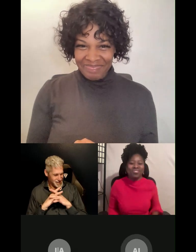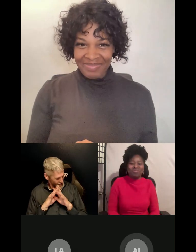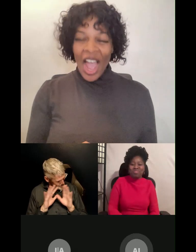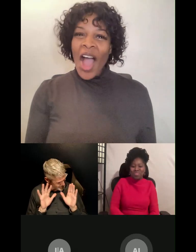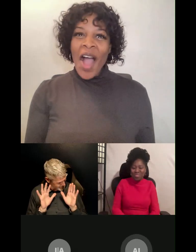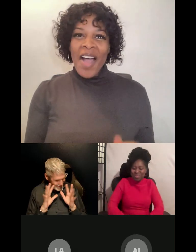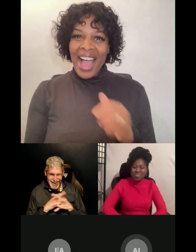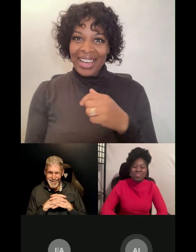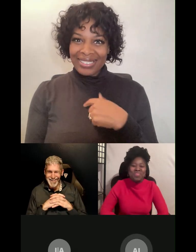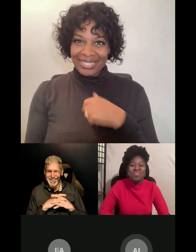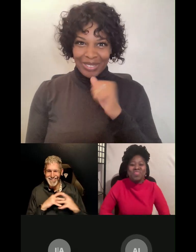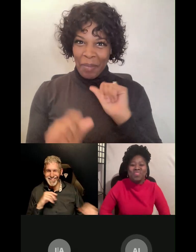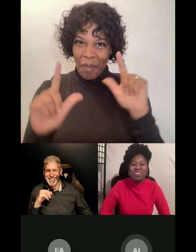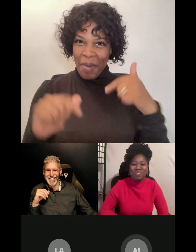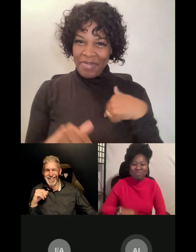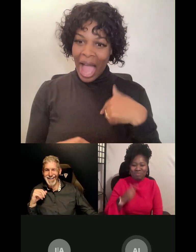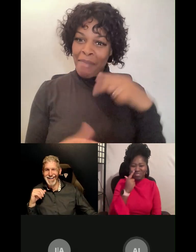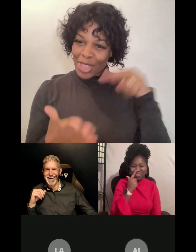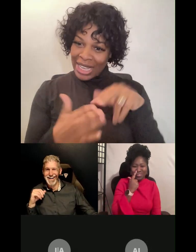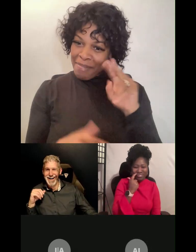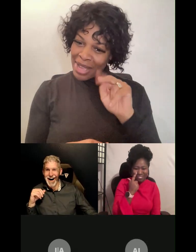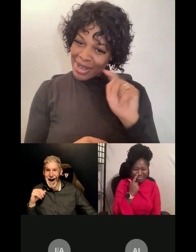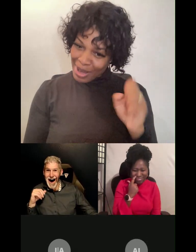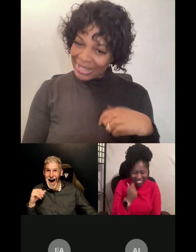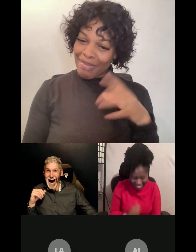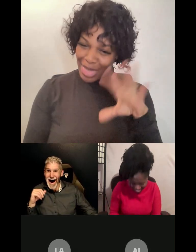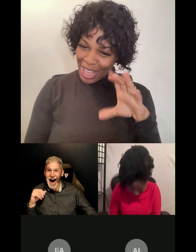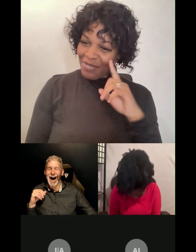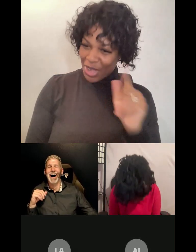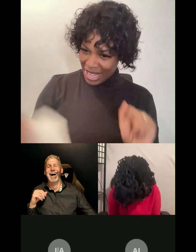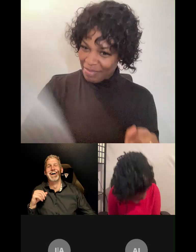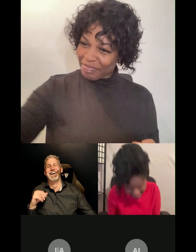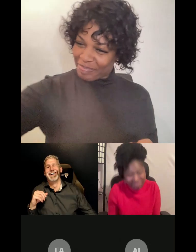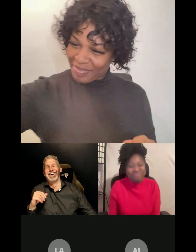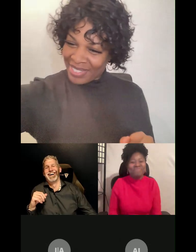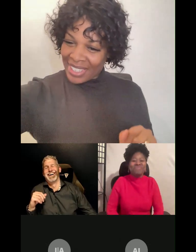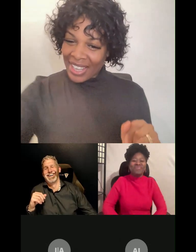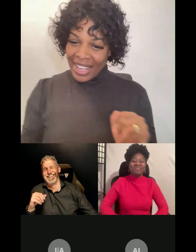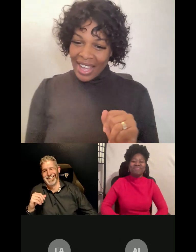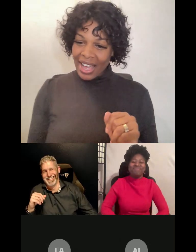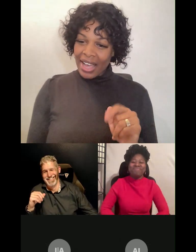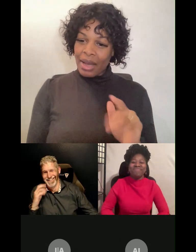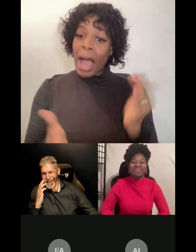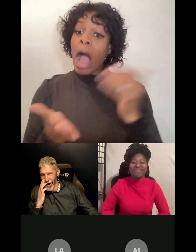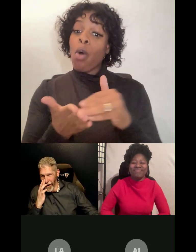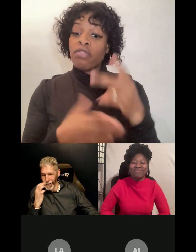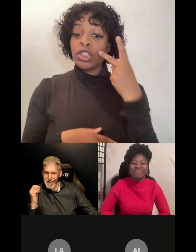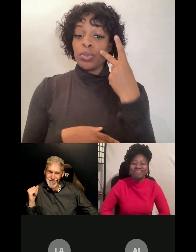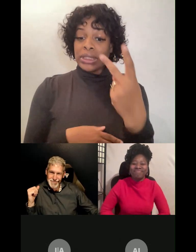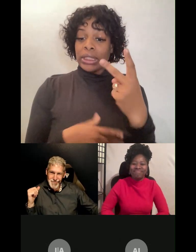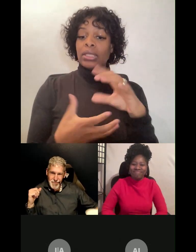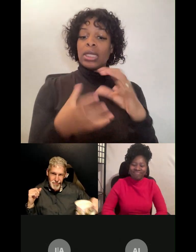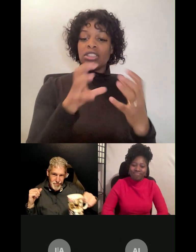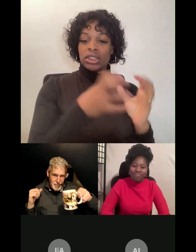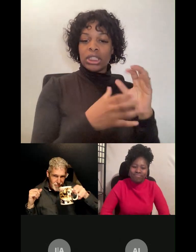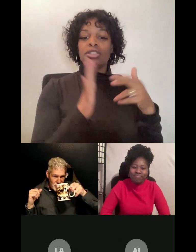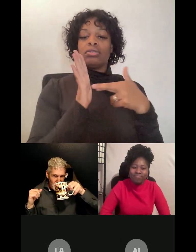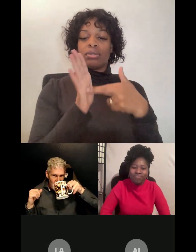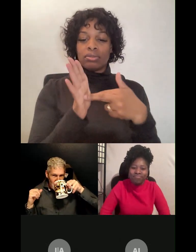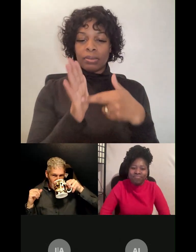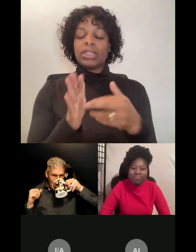All you, girl. It's all you. You and your notes. And my notes, I'm gonna look for it. How often do we